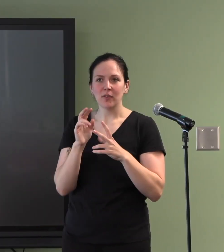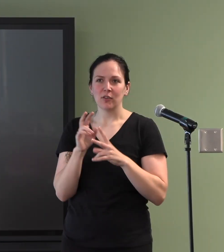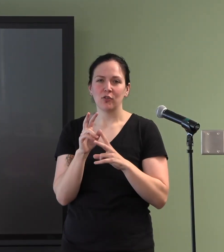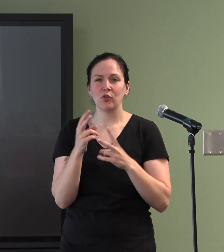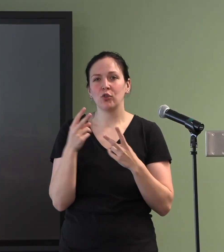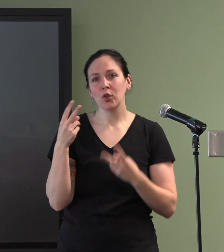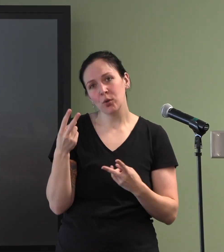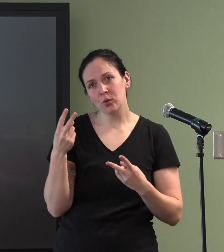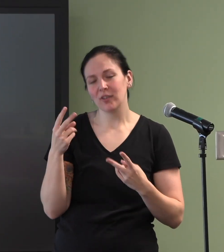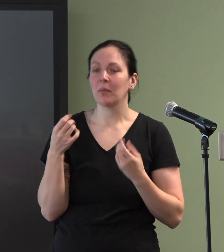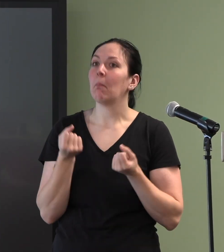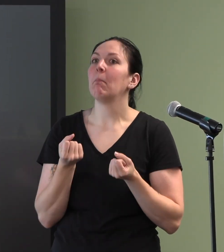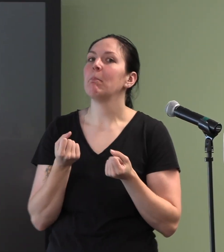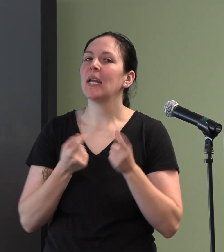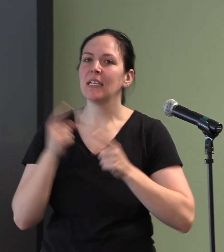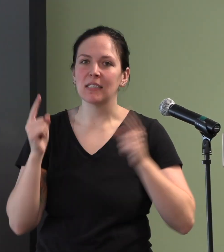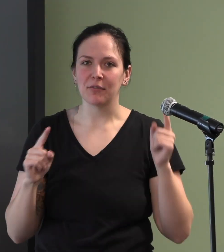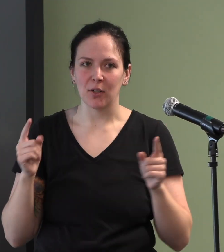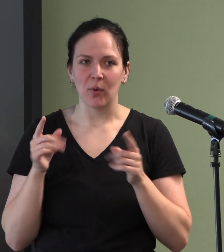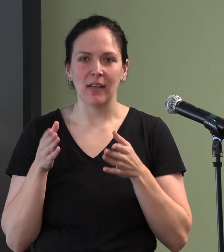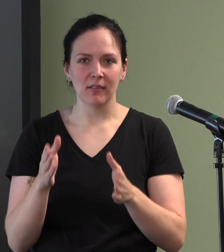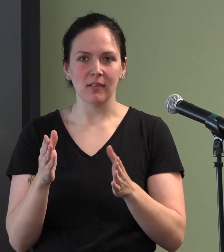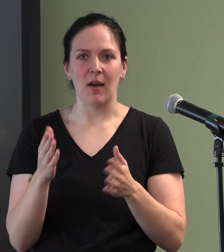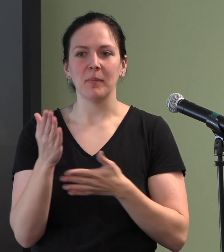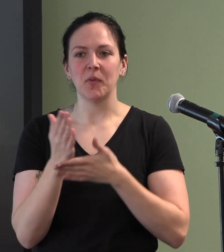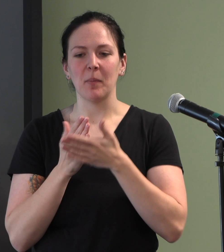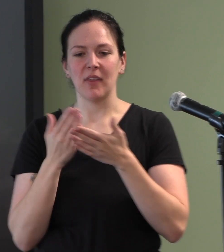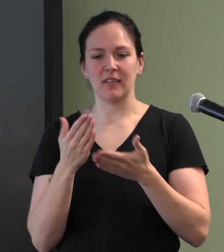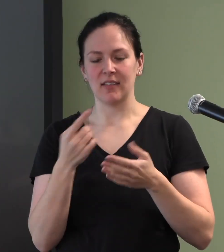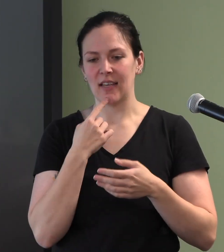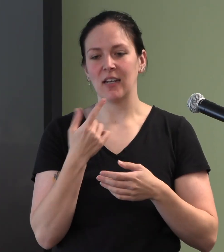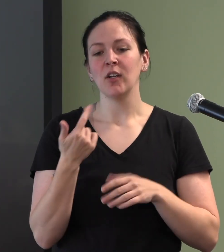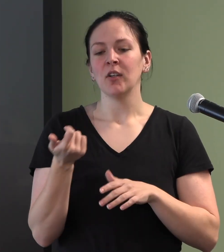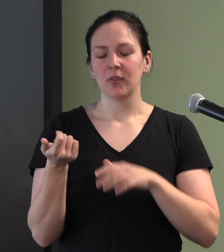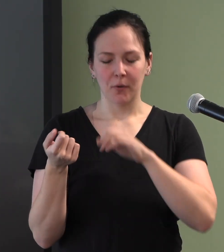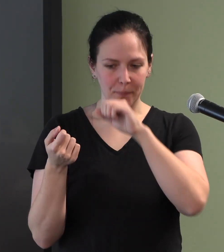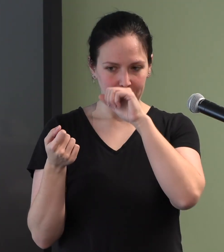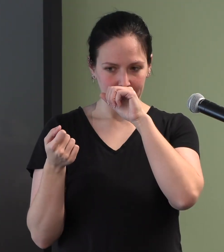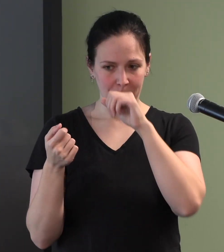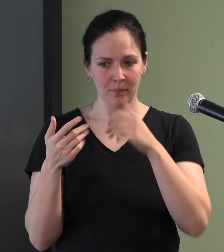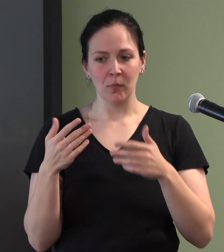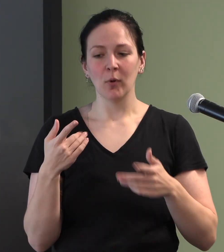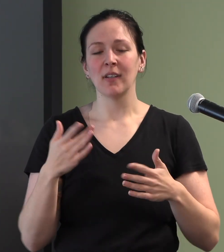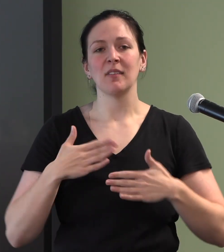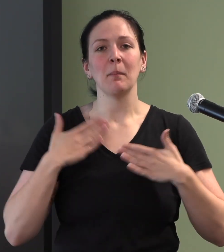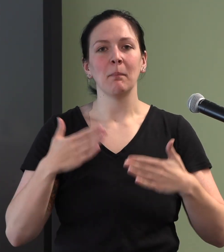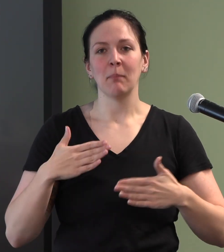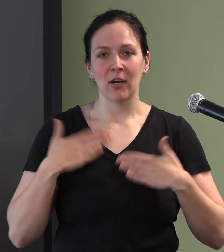there's many different ways some things get said. So one is Merry,